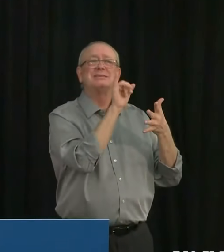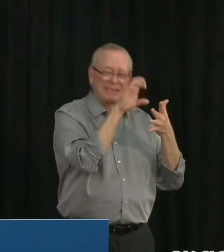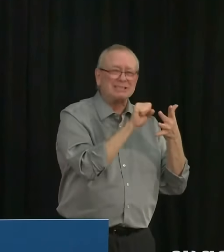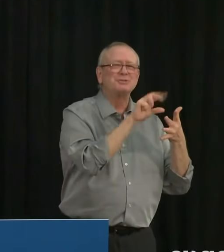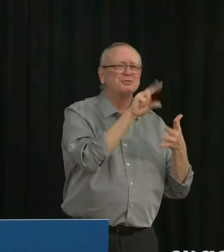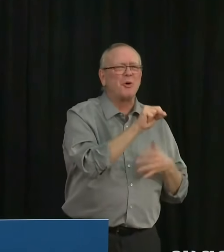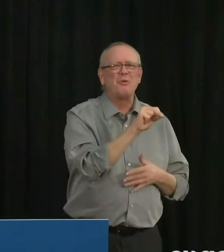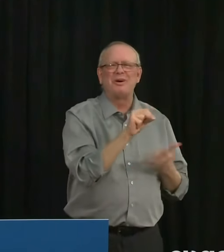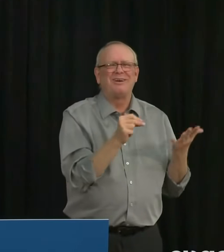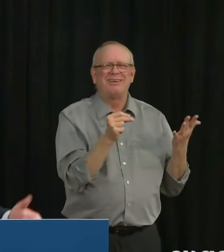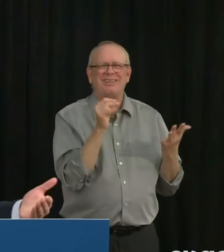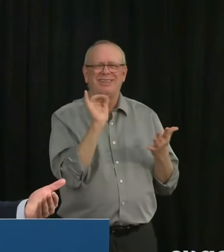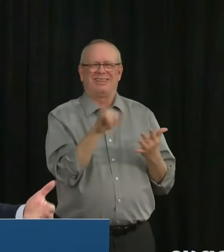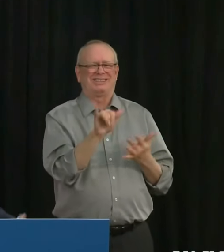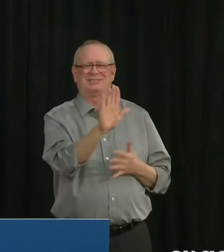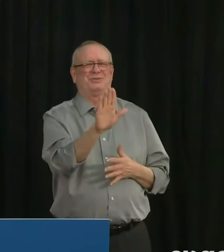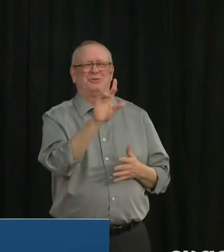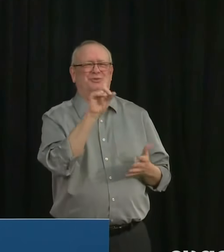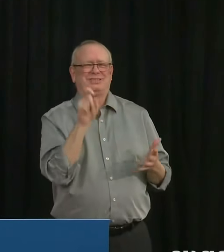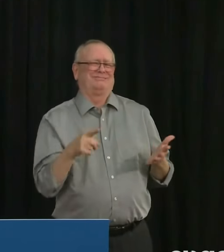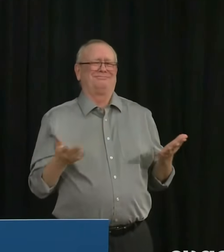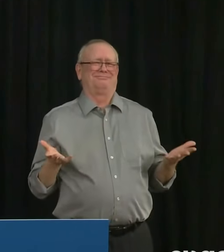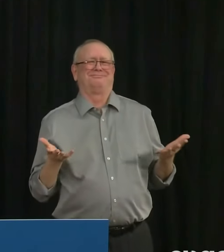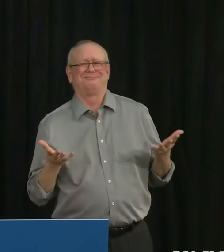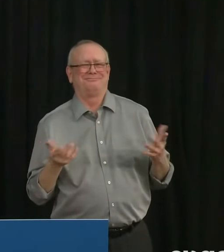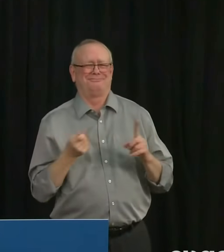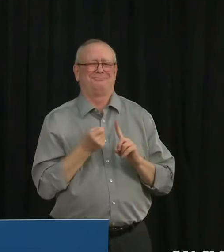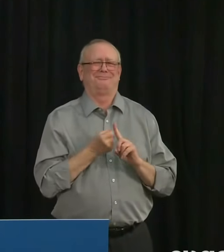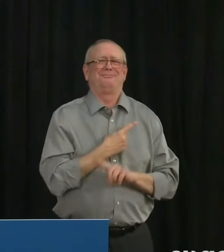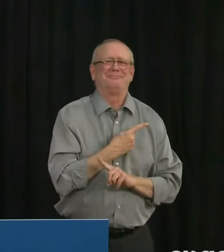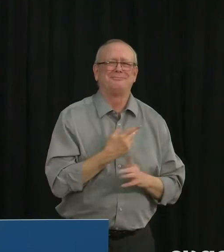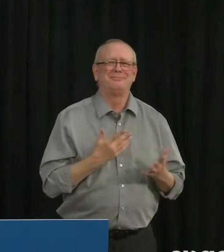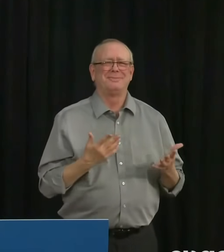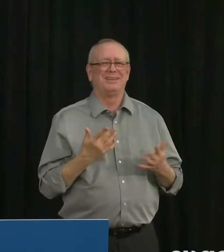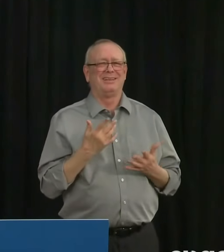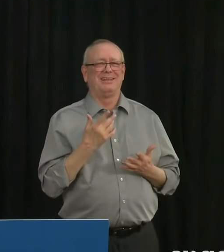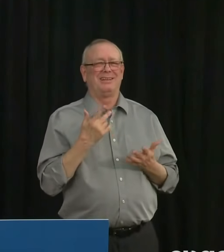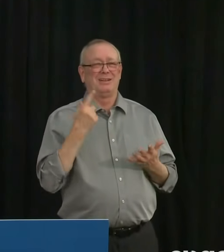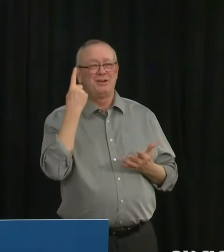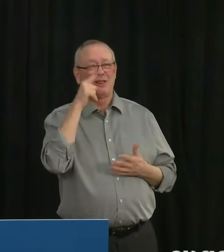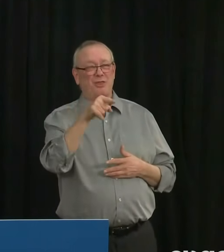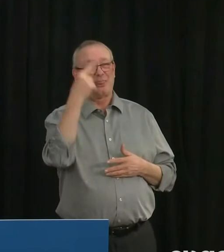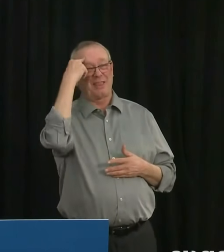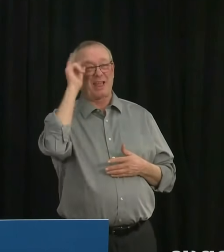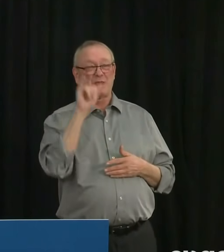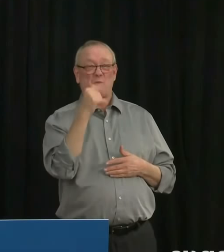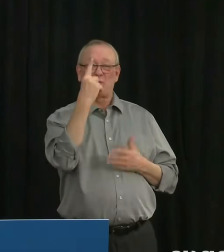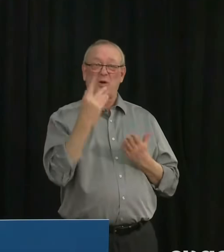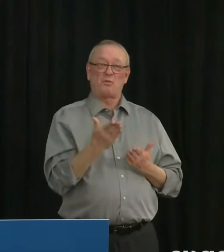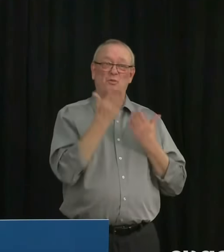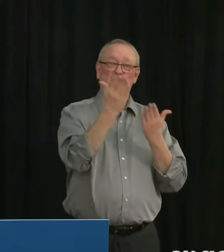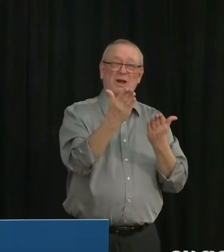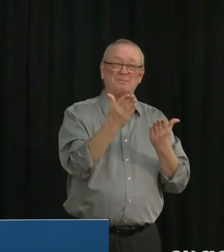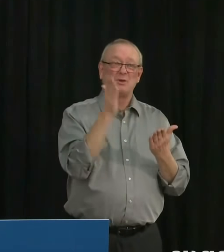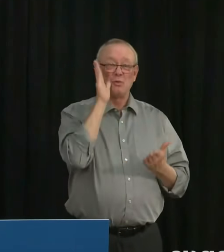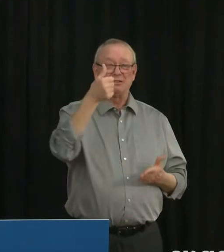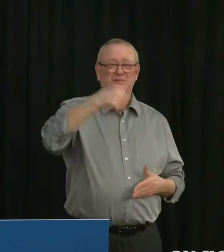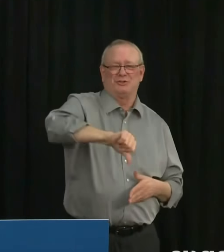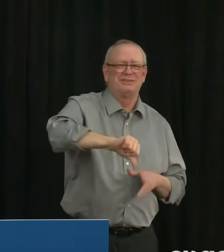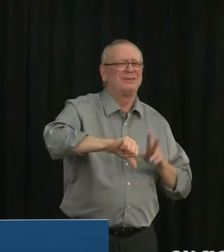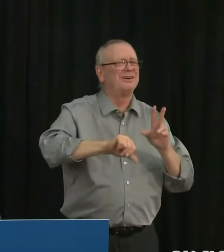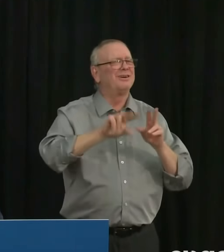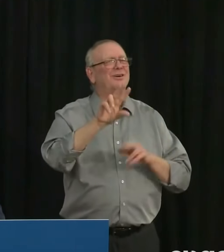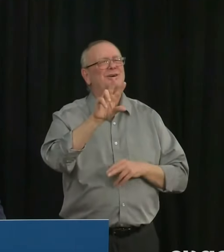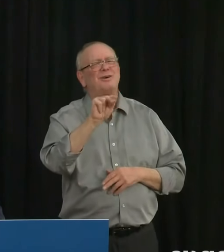you're proposing, is that it's assuming that there is one recommendation that comes to us and we say yes or no. Operator, could you put through the